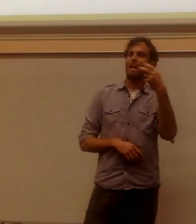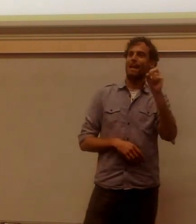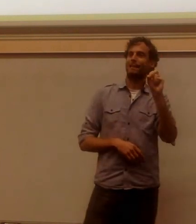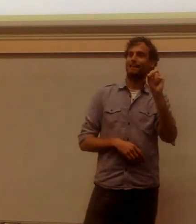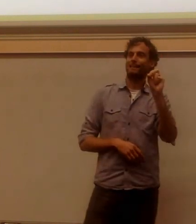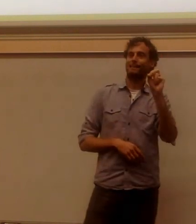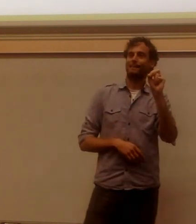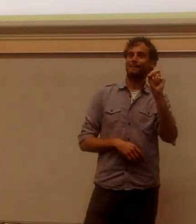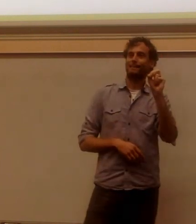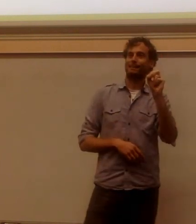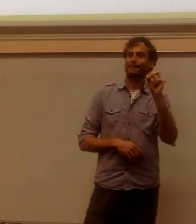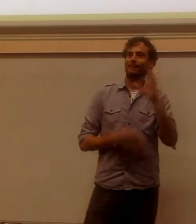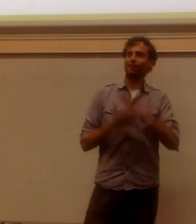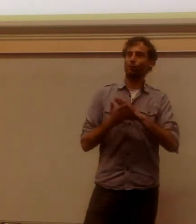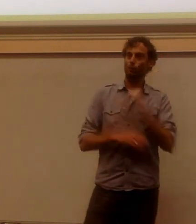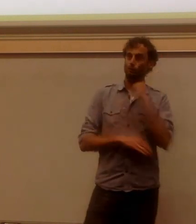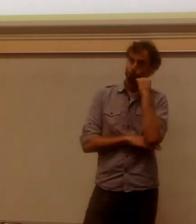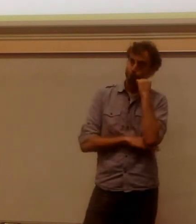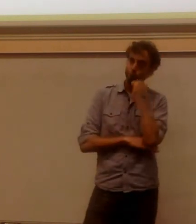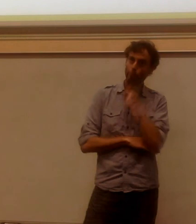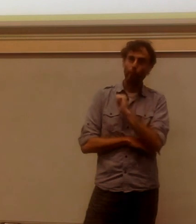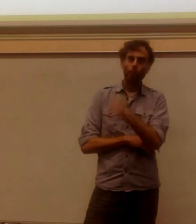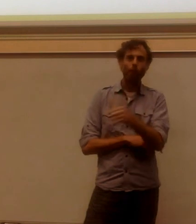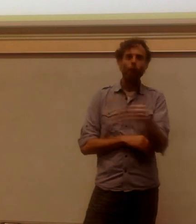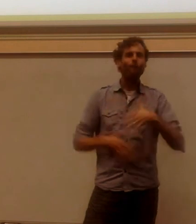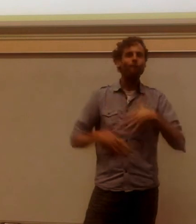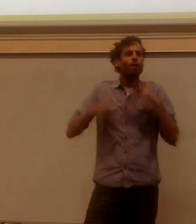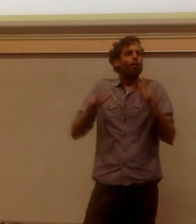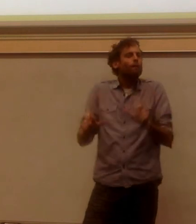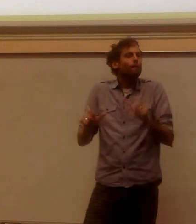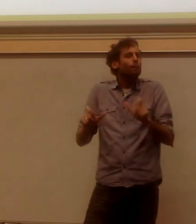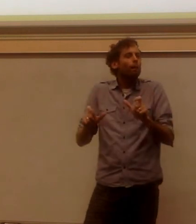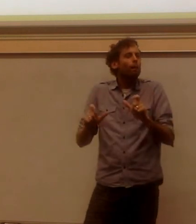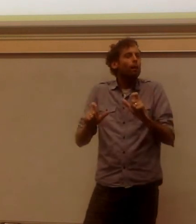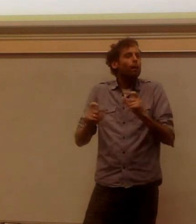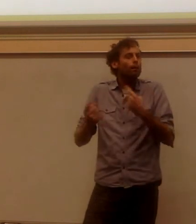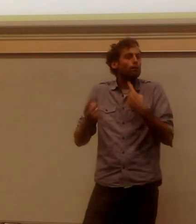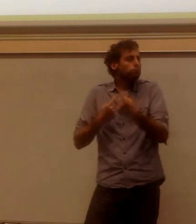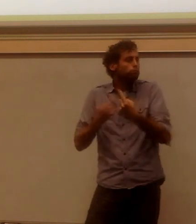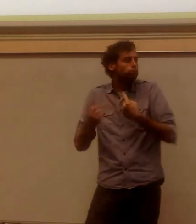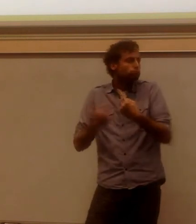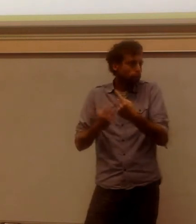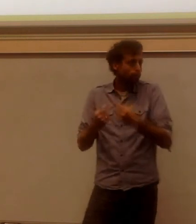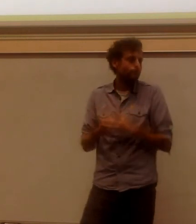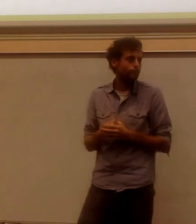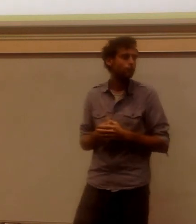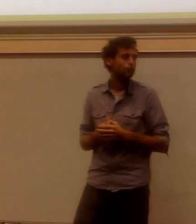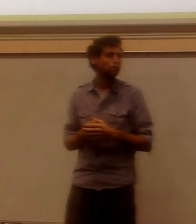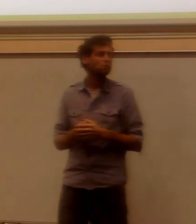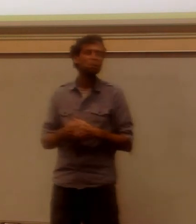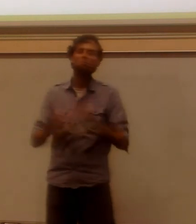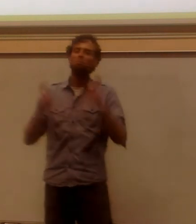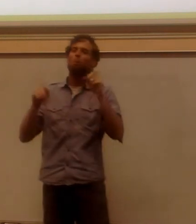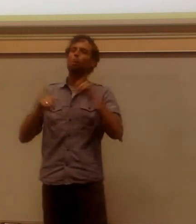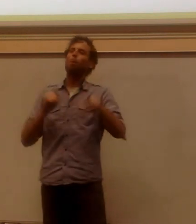whereas if you were conversing in sign language, you could, or spoken language, you could convey your thoughts in approximately 180